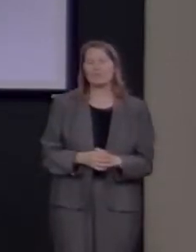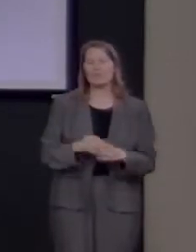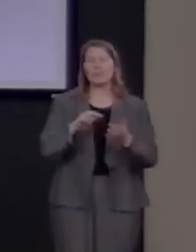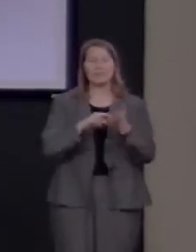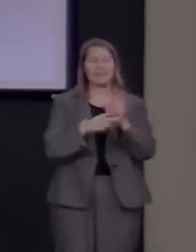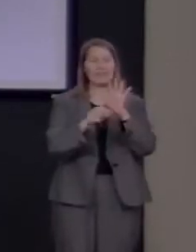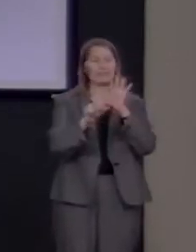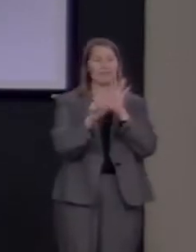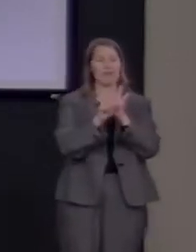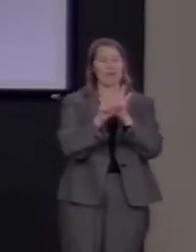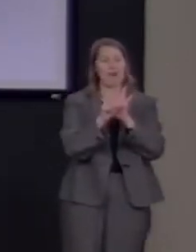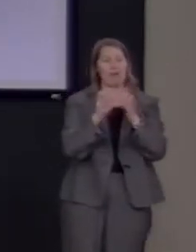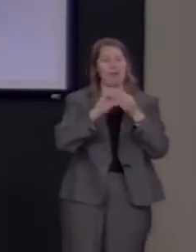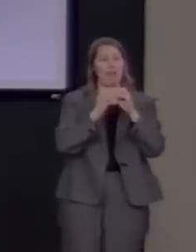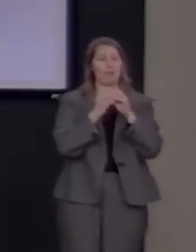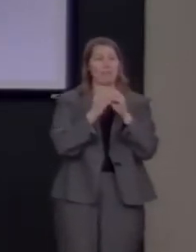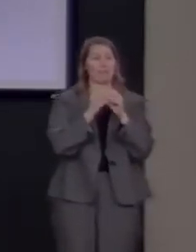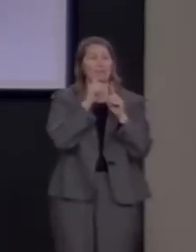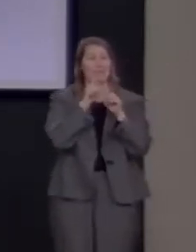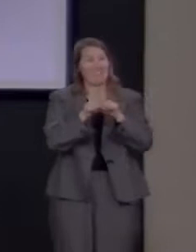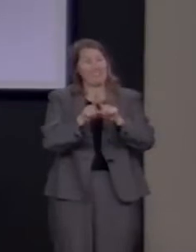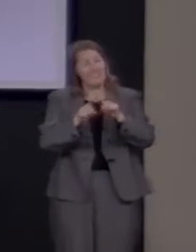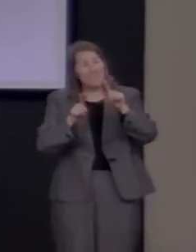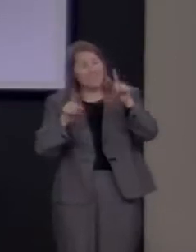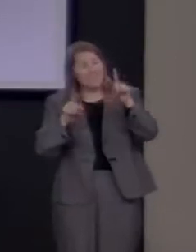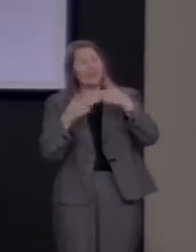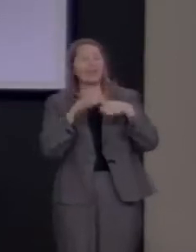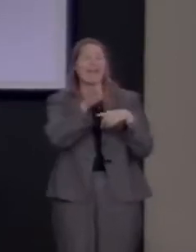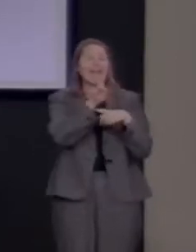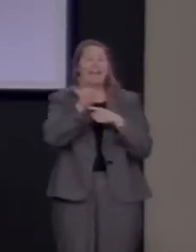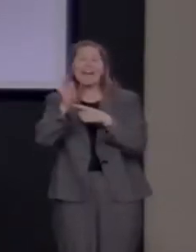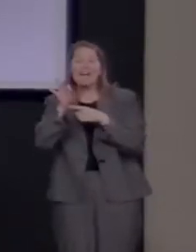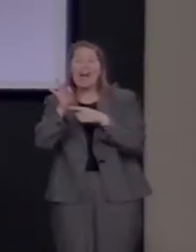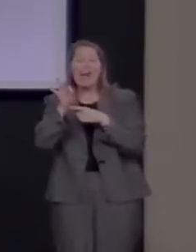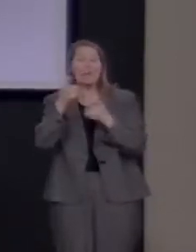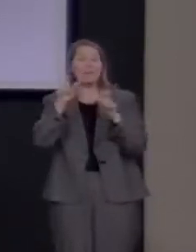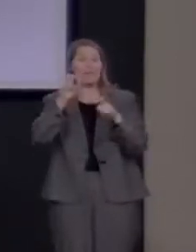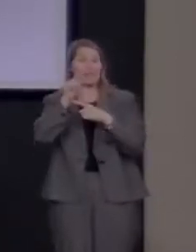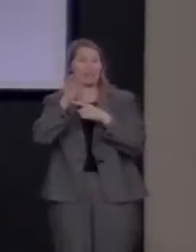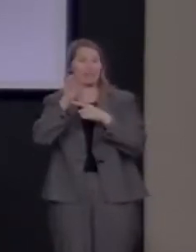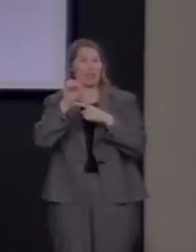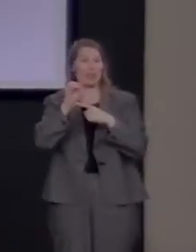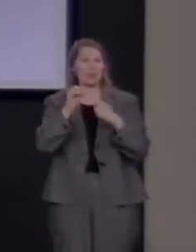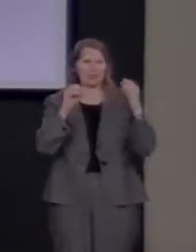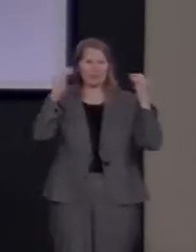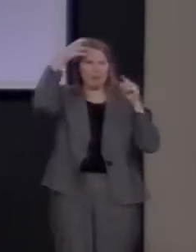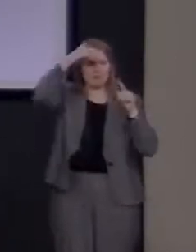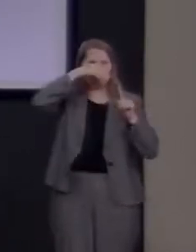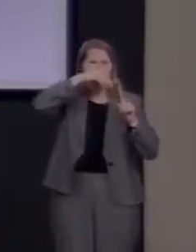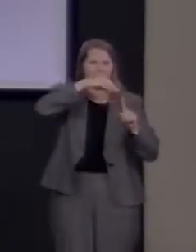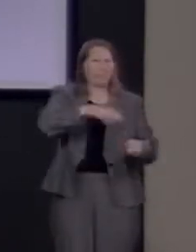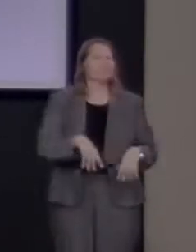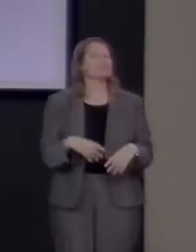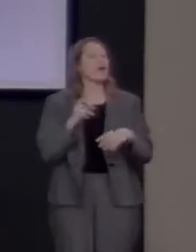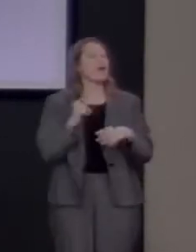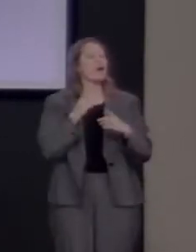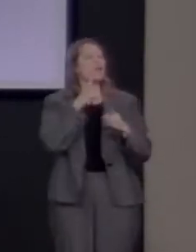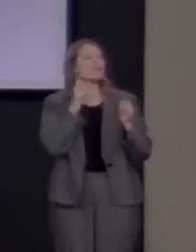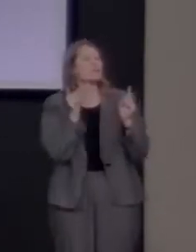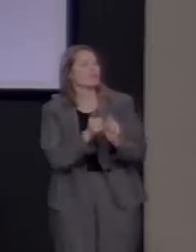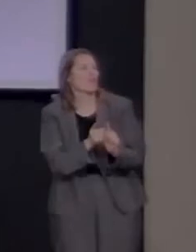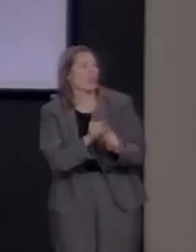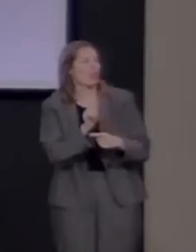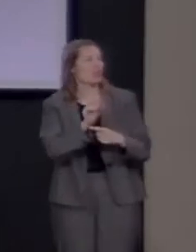symbolic numbers that had a relatively large numerical ratio, such as 8 and 9, activated this brain region more than numbers that had a relatively